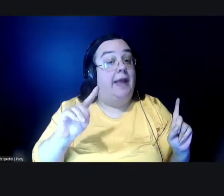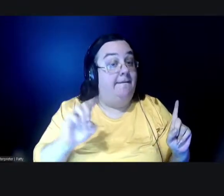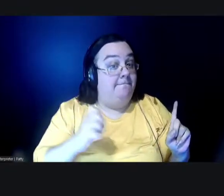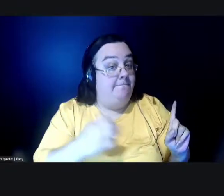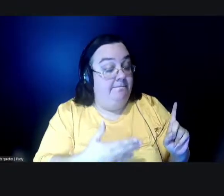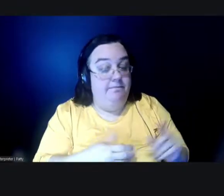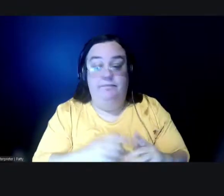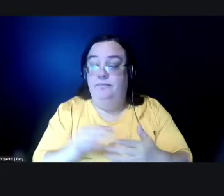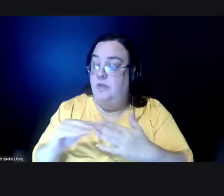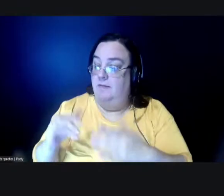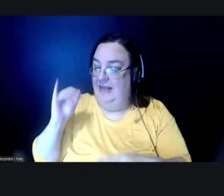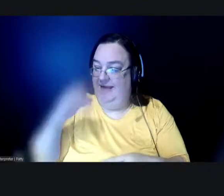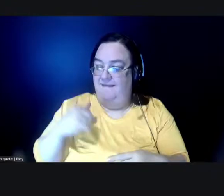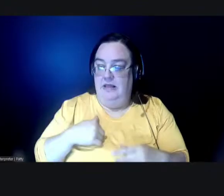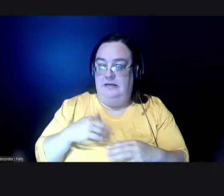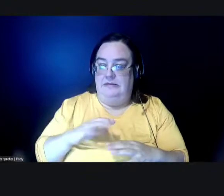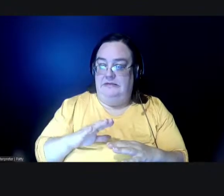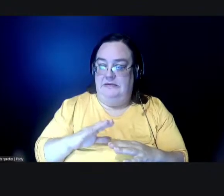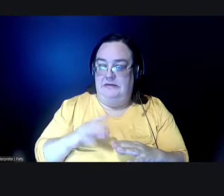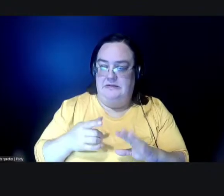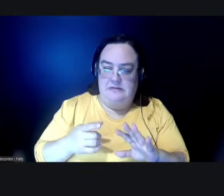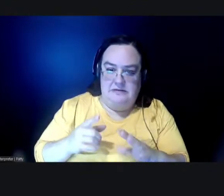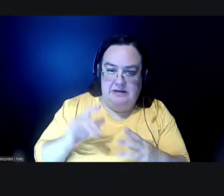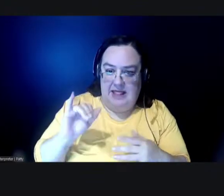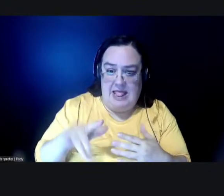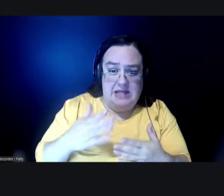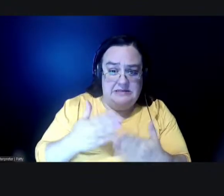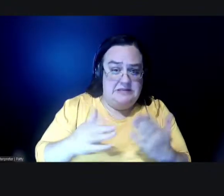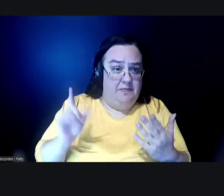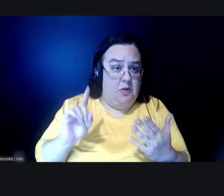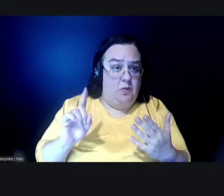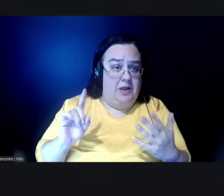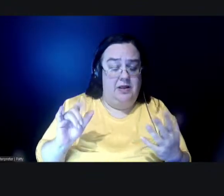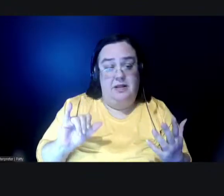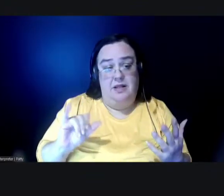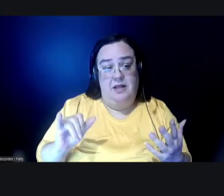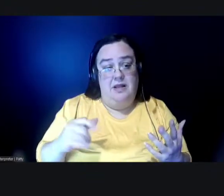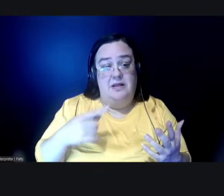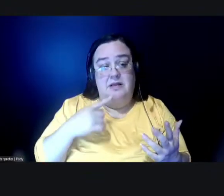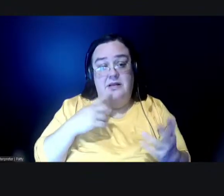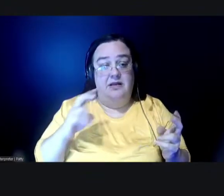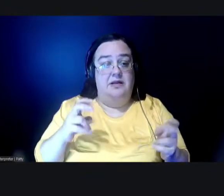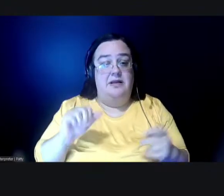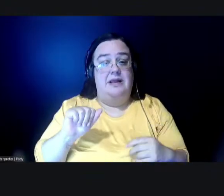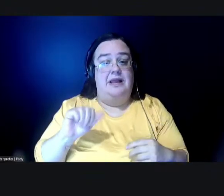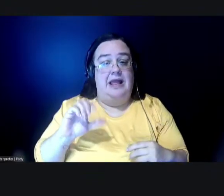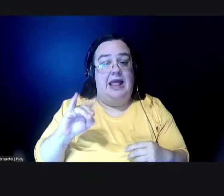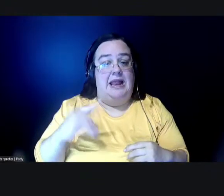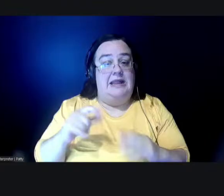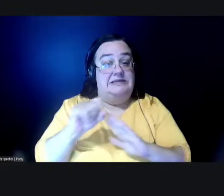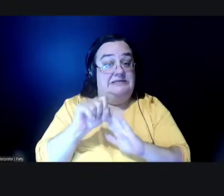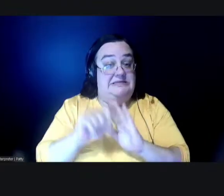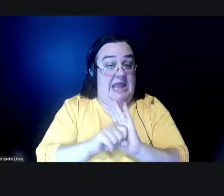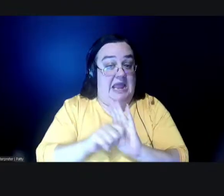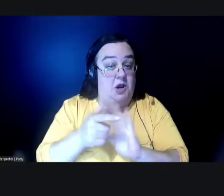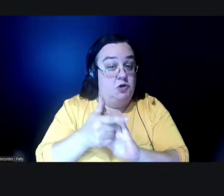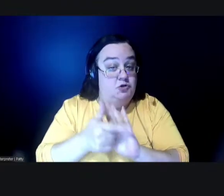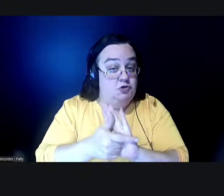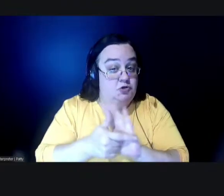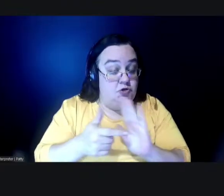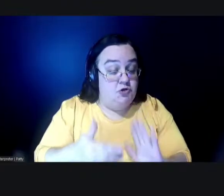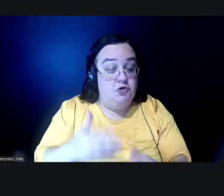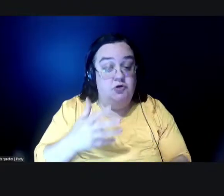Excuse me if I'm stepping on toes. Is that something where, like, say, the acting state attorney and